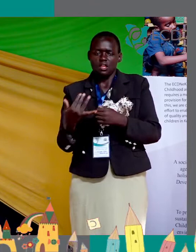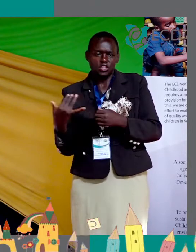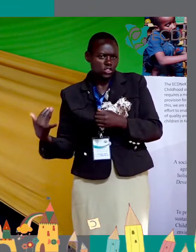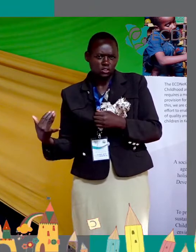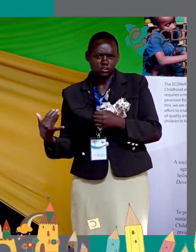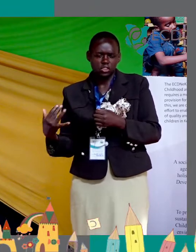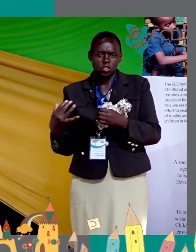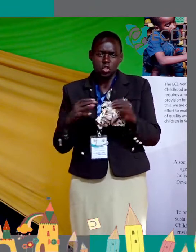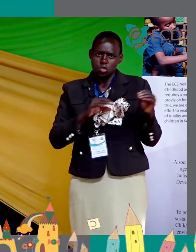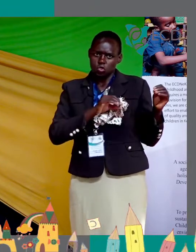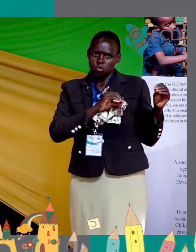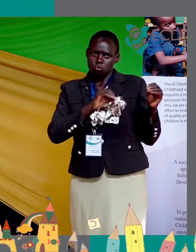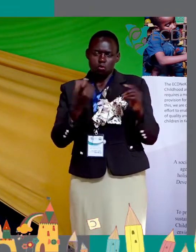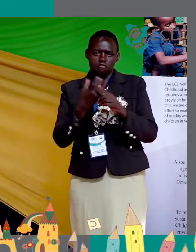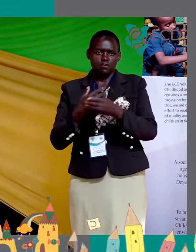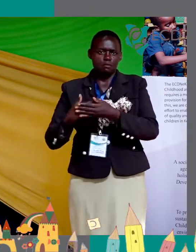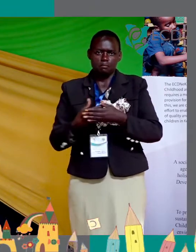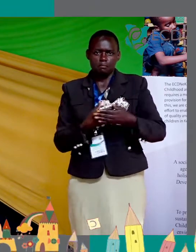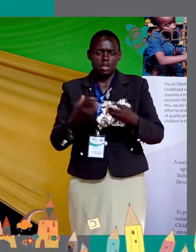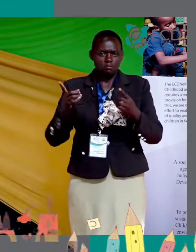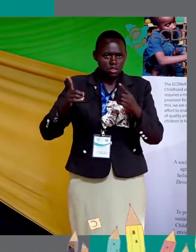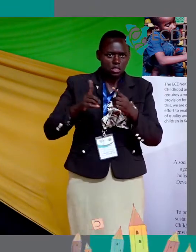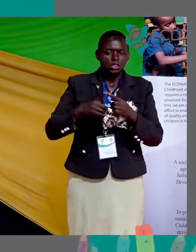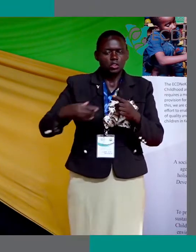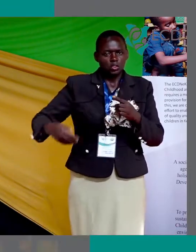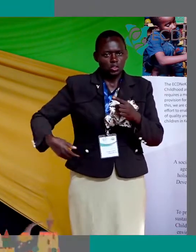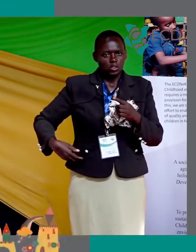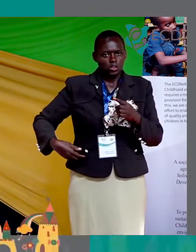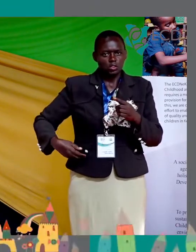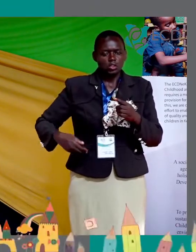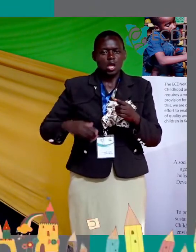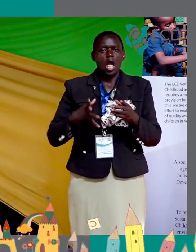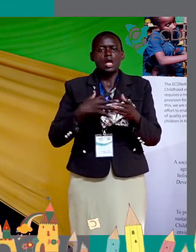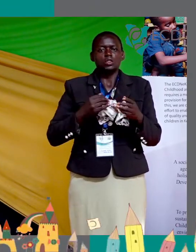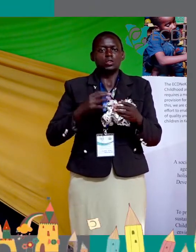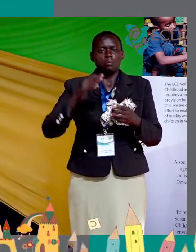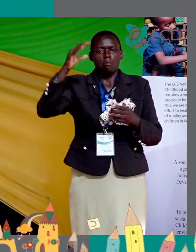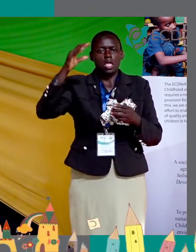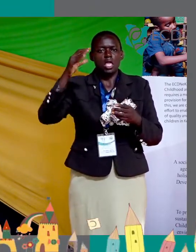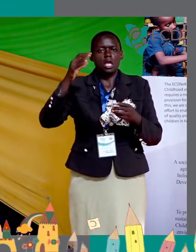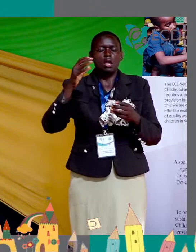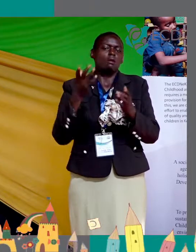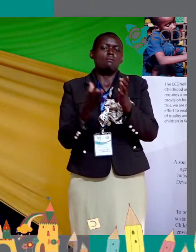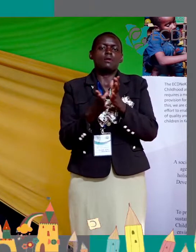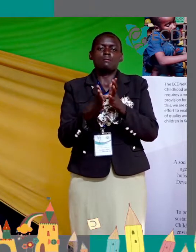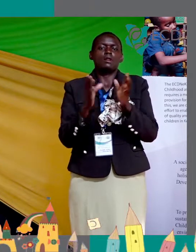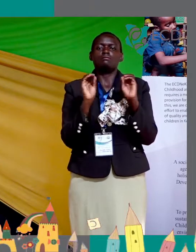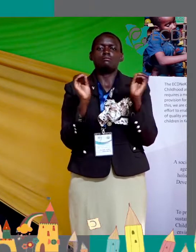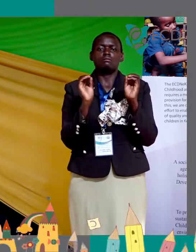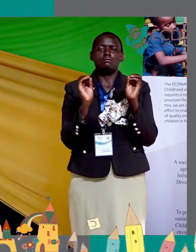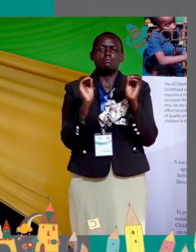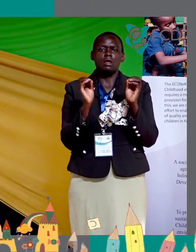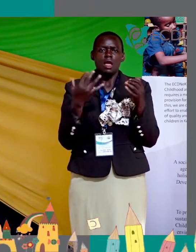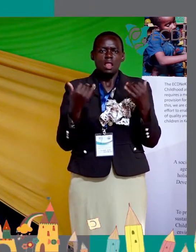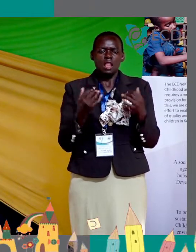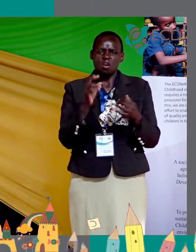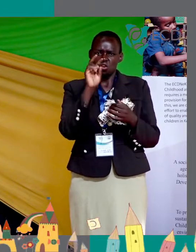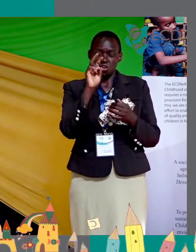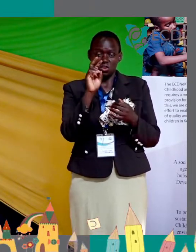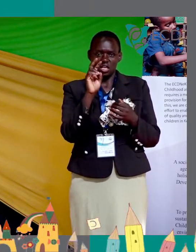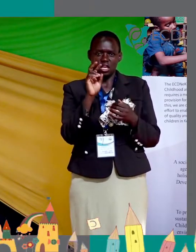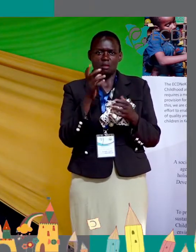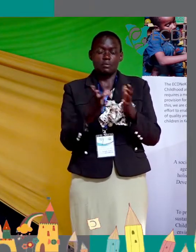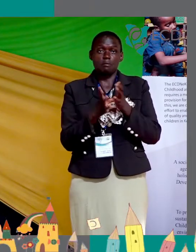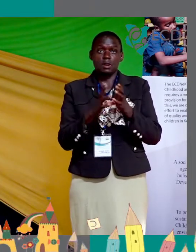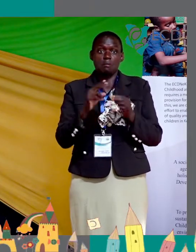to transit from childhood to adolescent and to adulthood without a problem. And the solution is addressing the problem up the